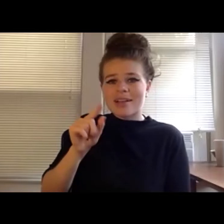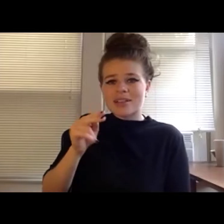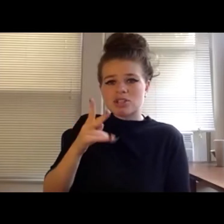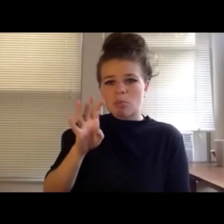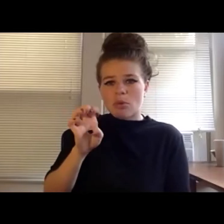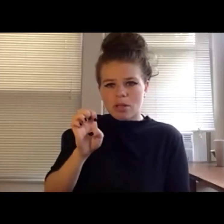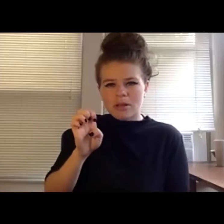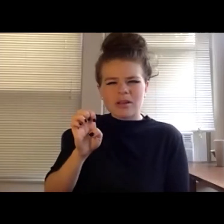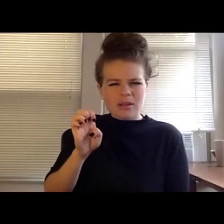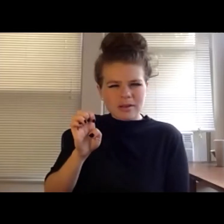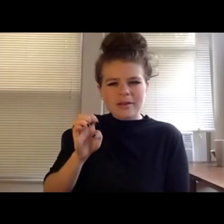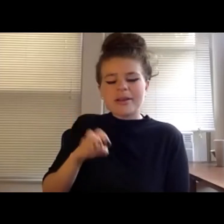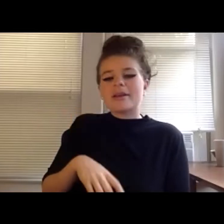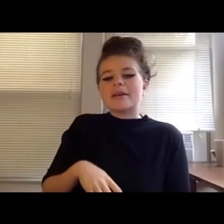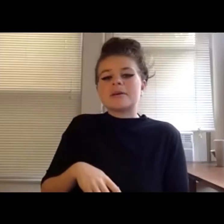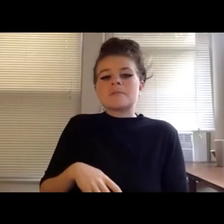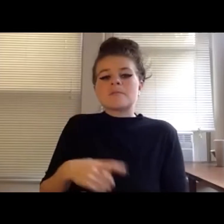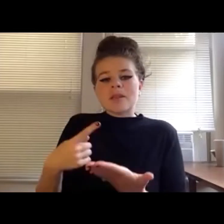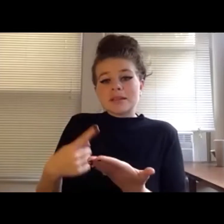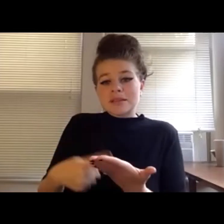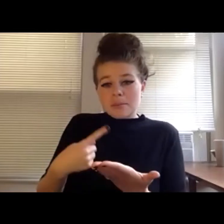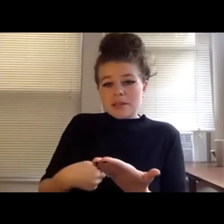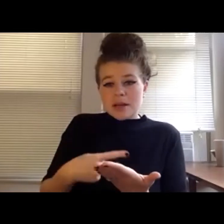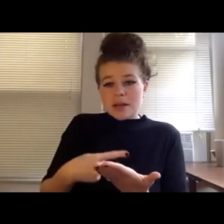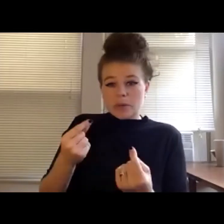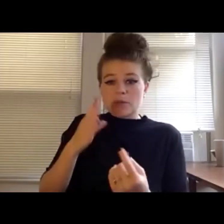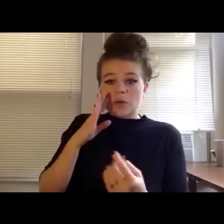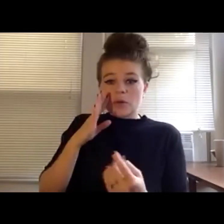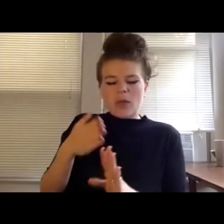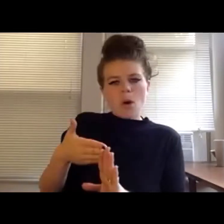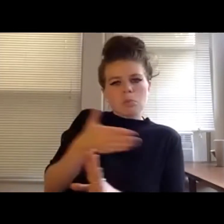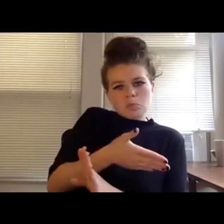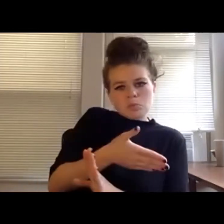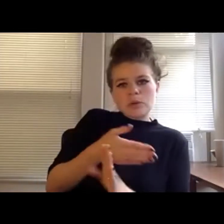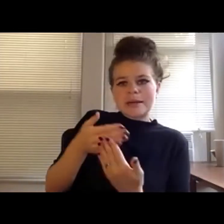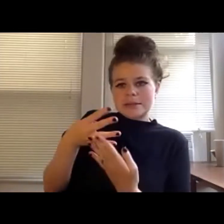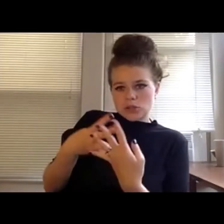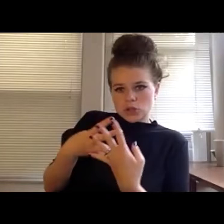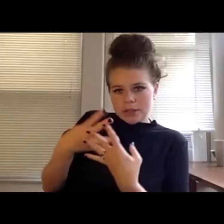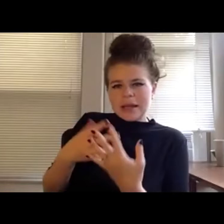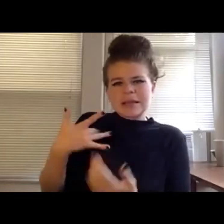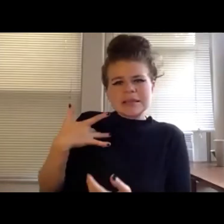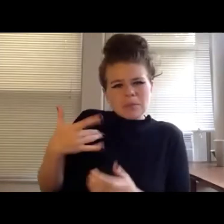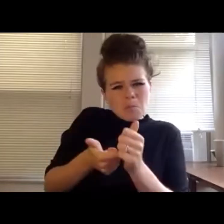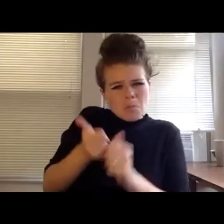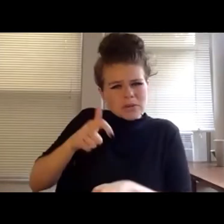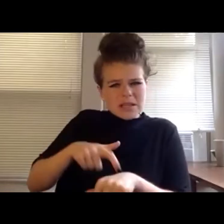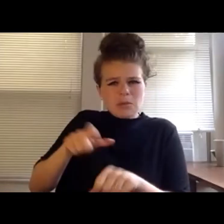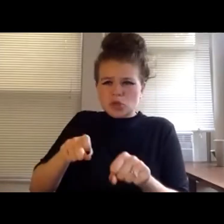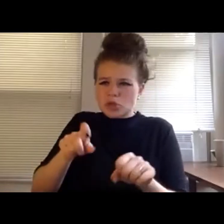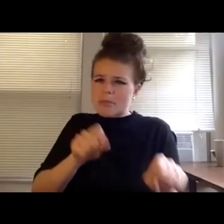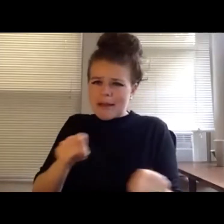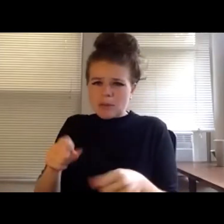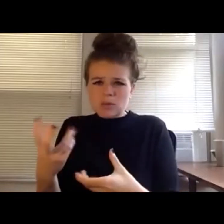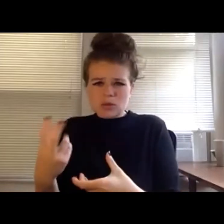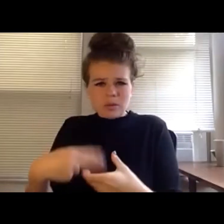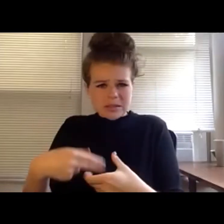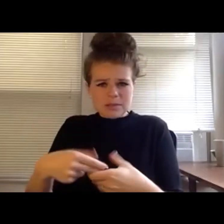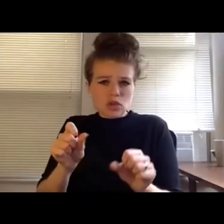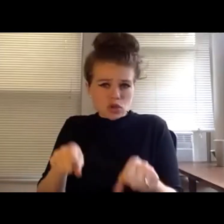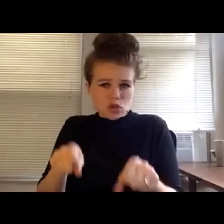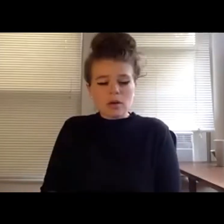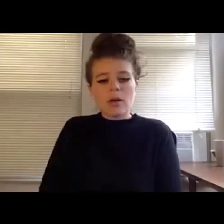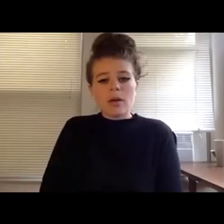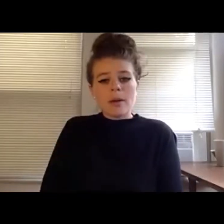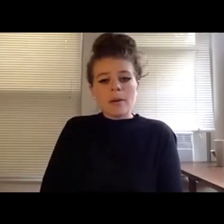most cases, the study team usually pre-screen you, and most cases you should be able to participate and eligible. So let's